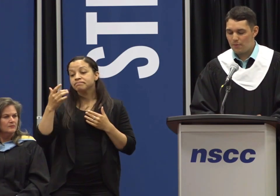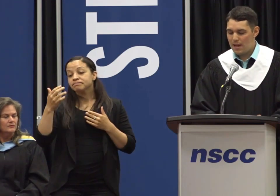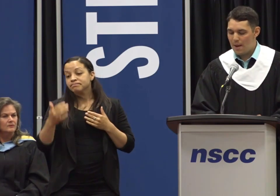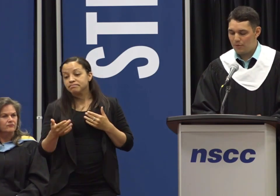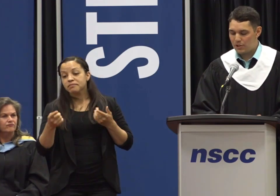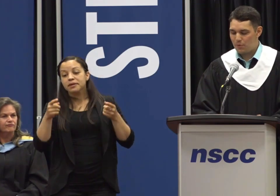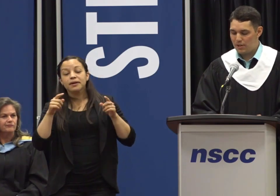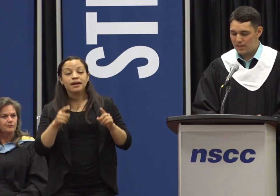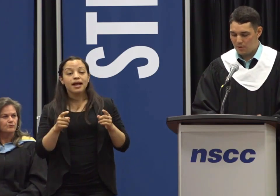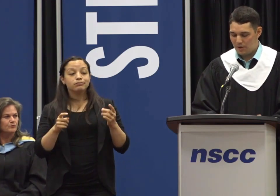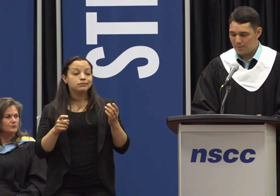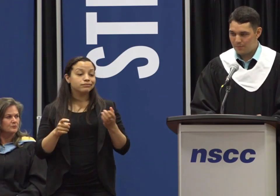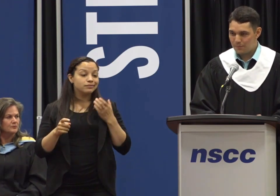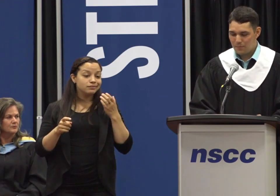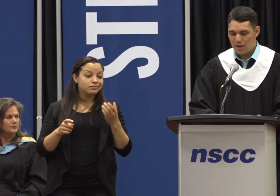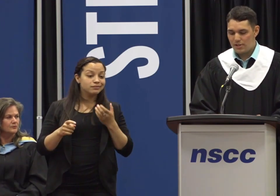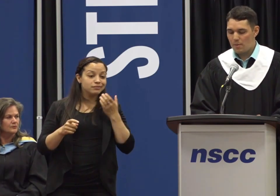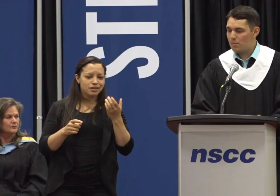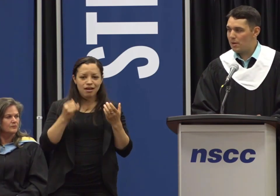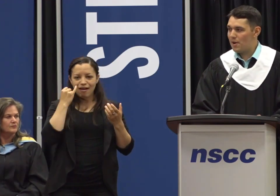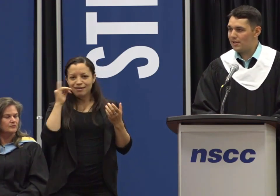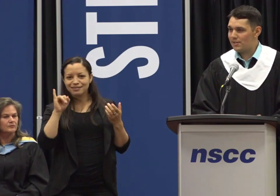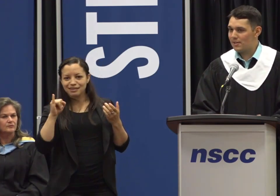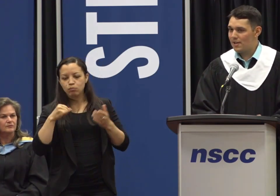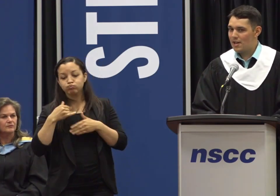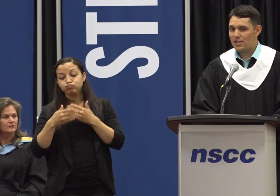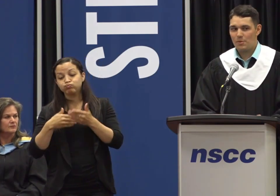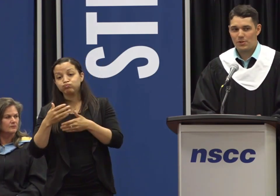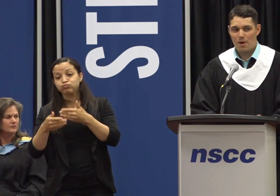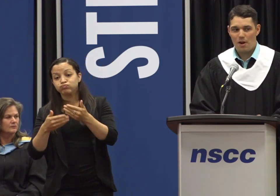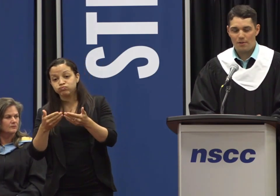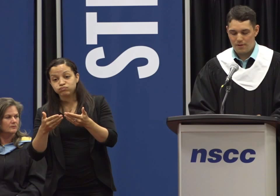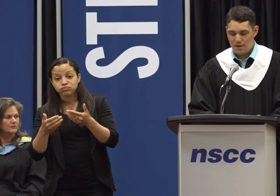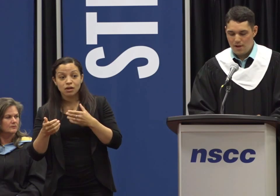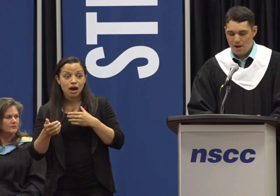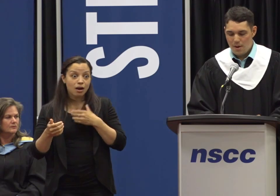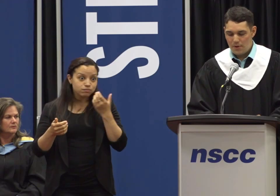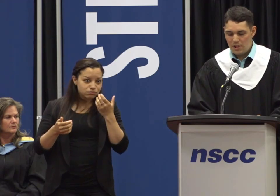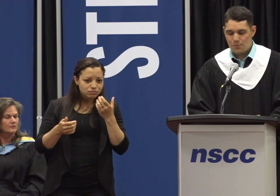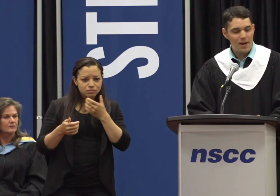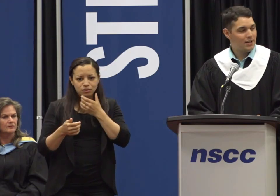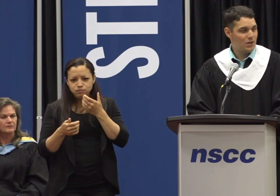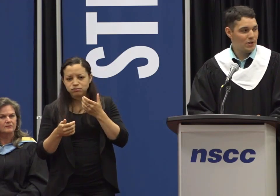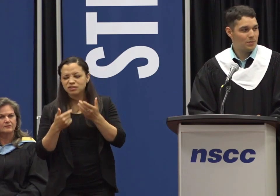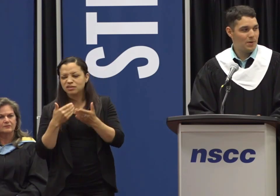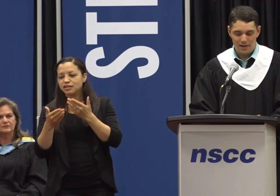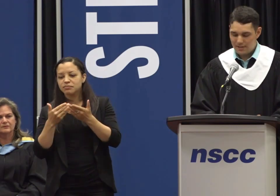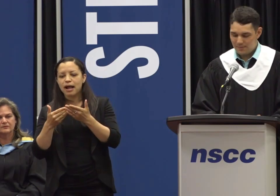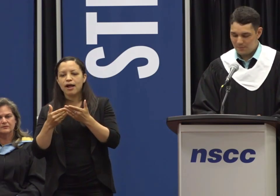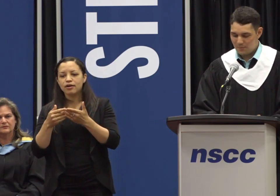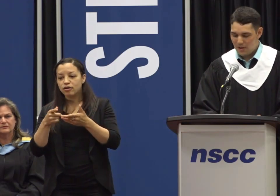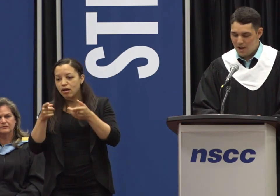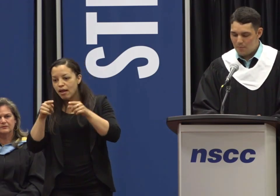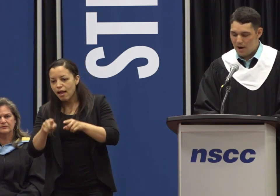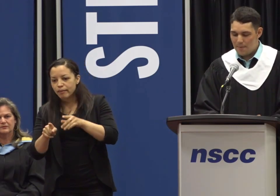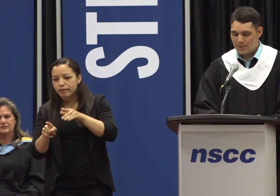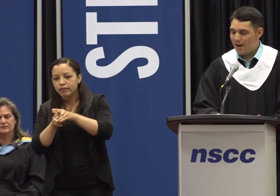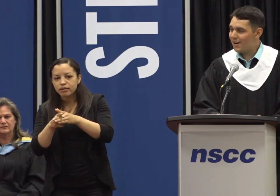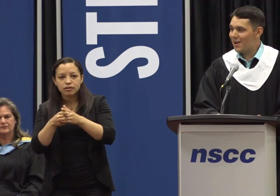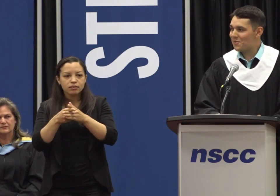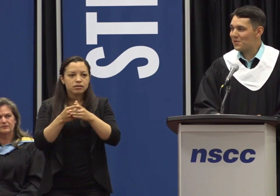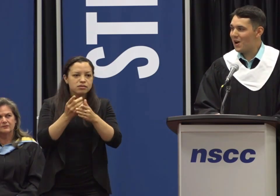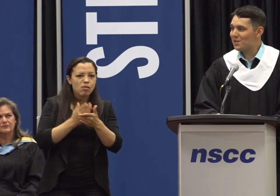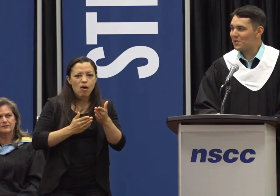each bite from the apple is pretty similar. Some are big bites and some are small, but each bite is a new experience.